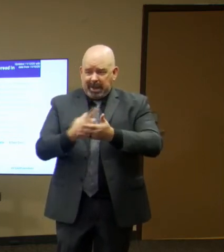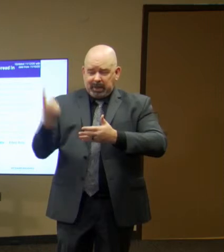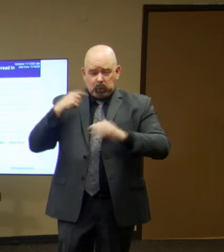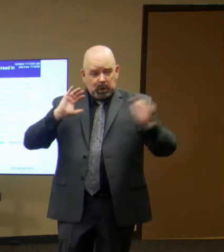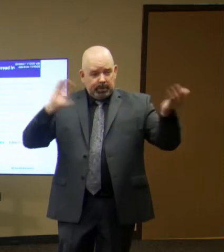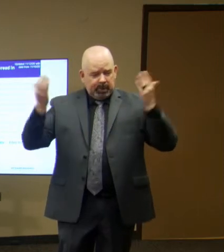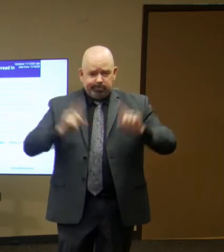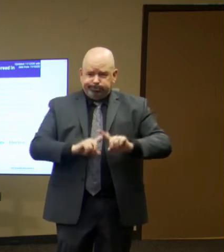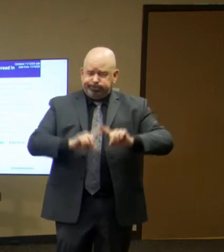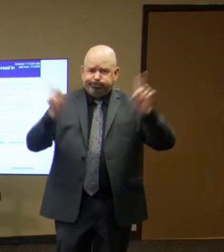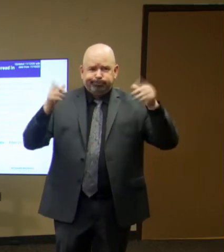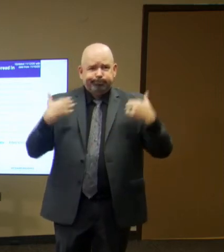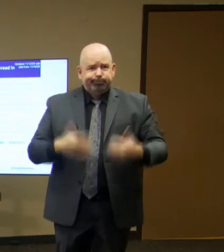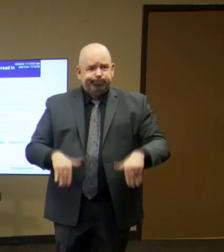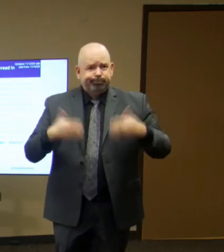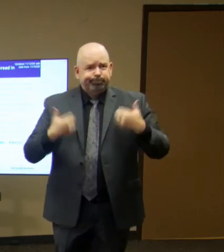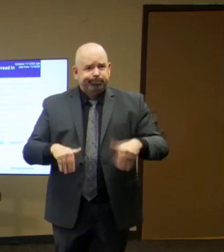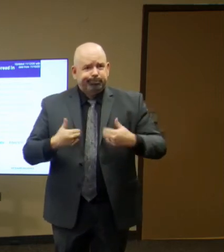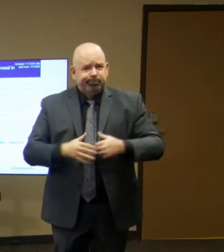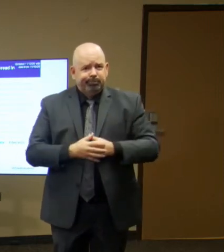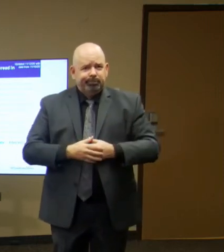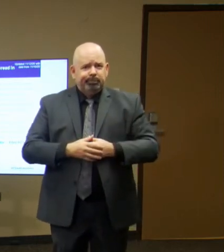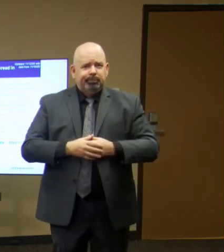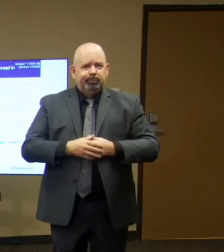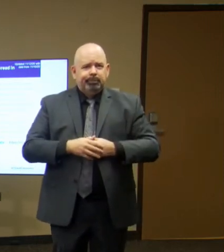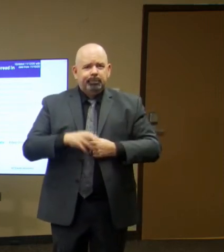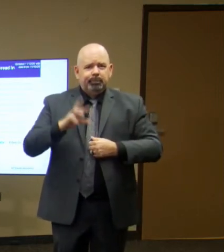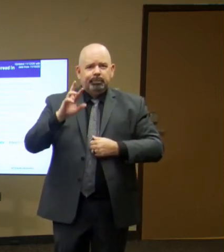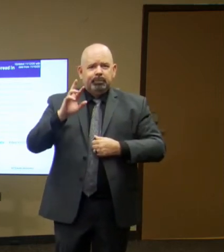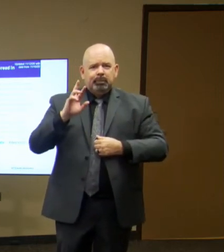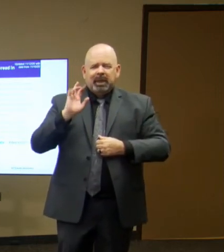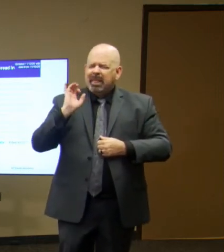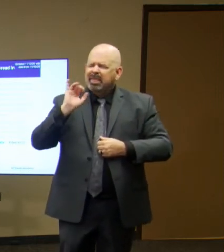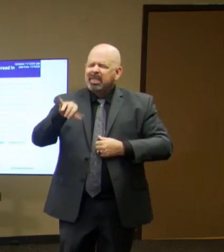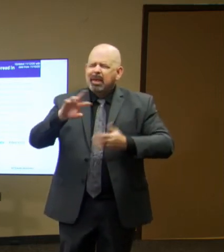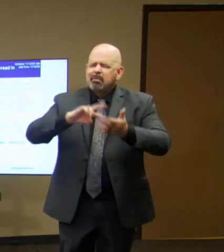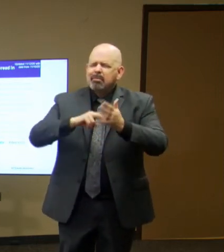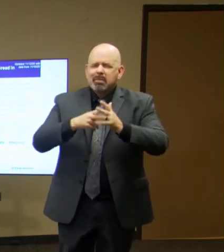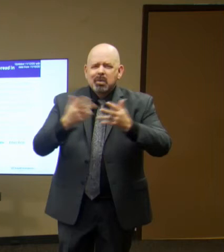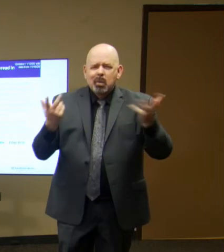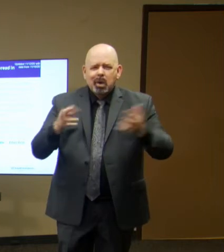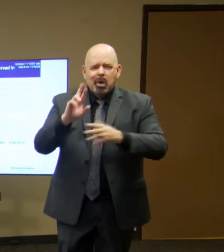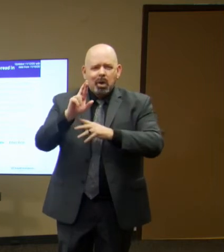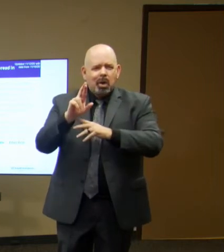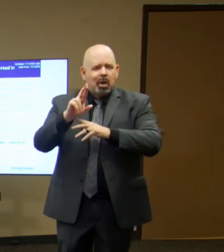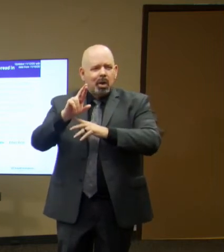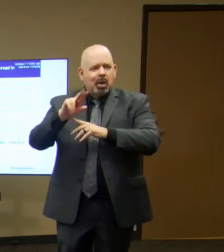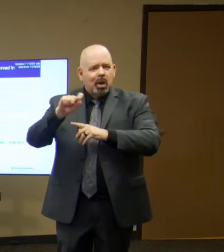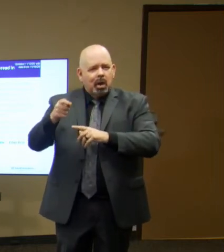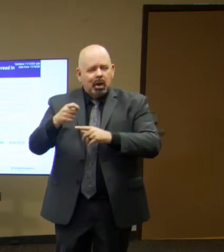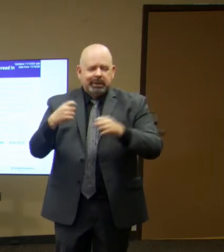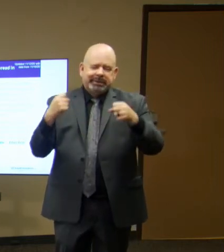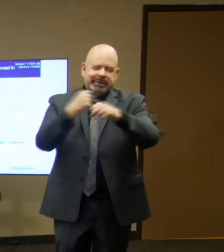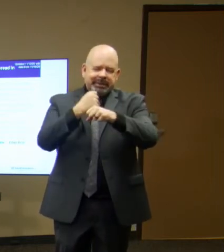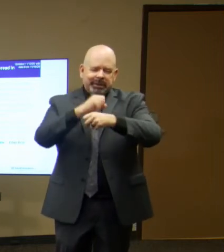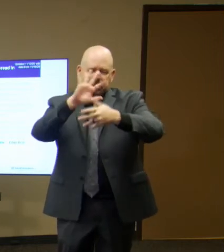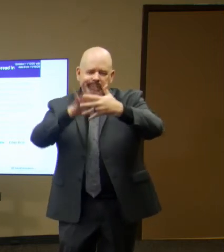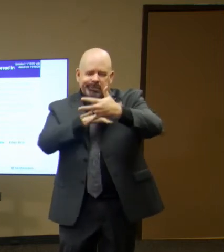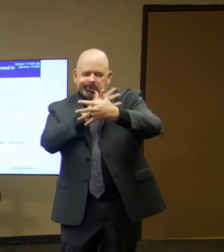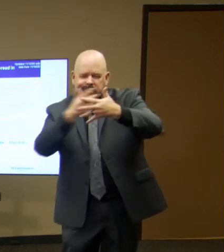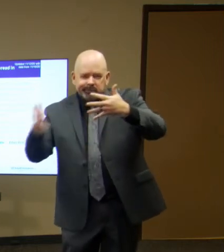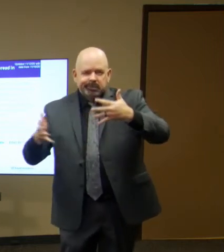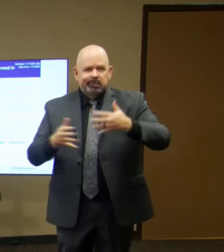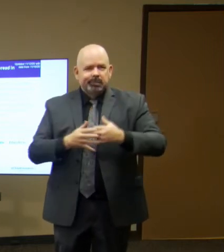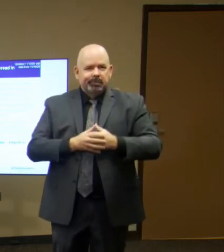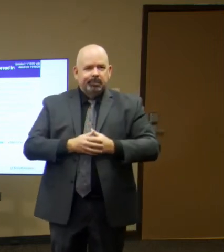1.09. What is an R0 factor? I realize this is kind of geeky stuff, but an R0 factor is the replication